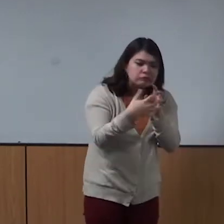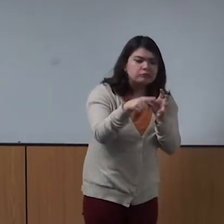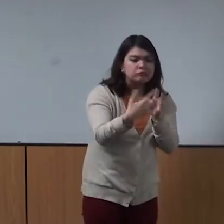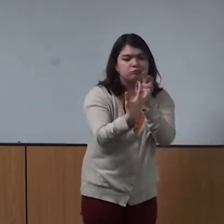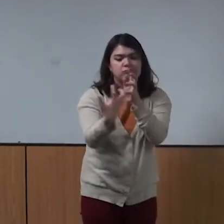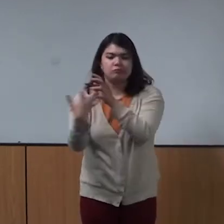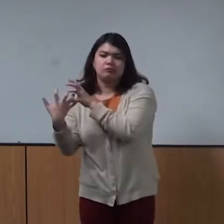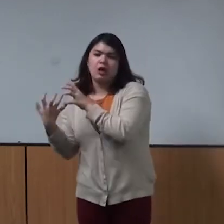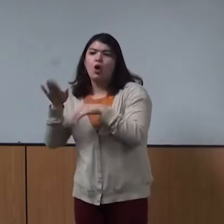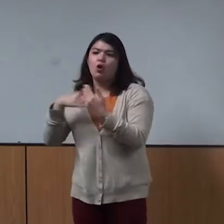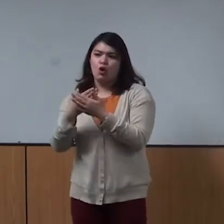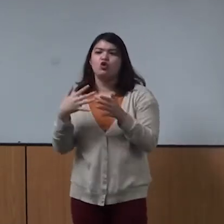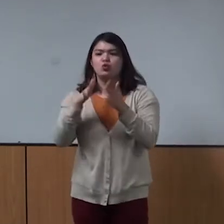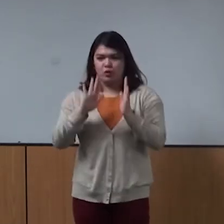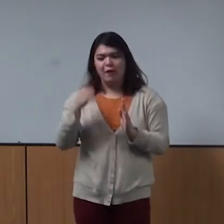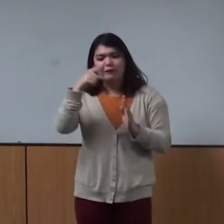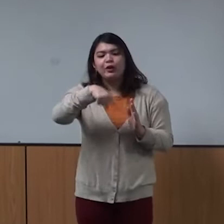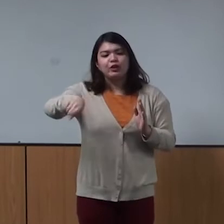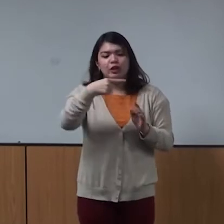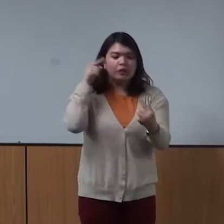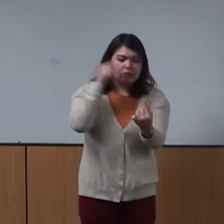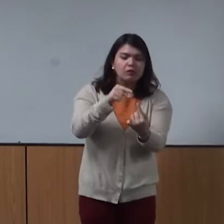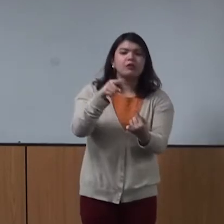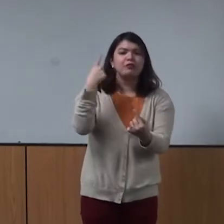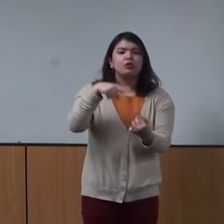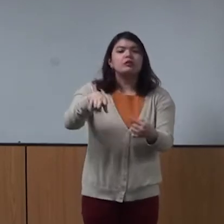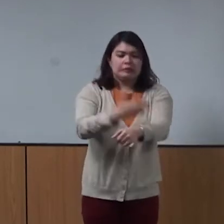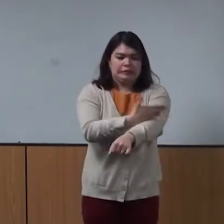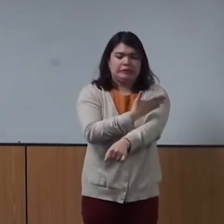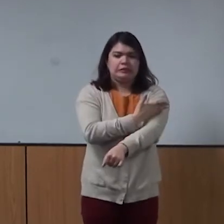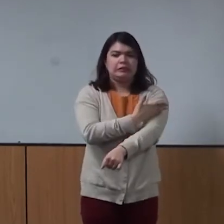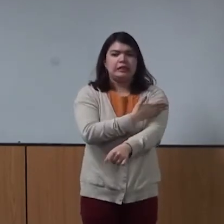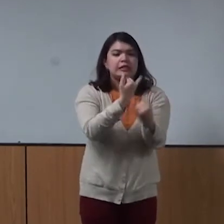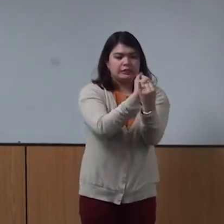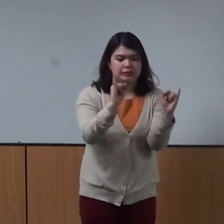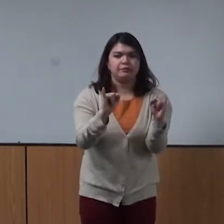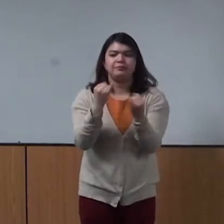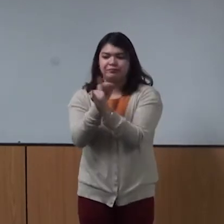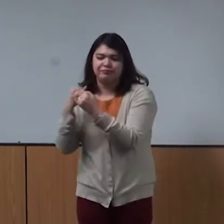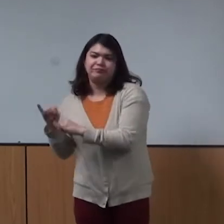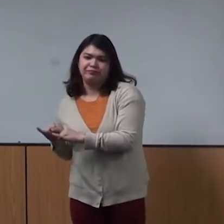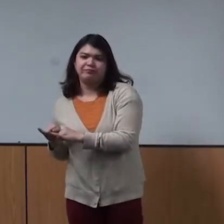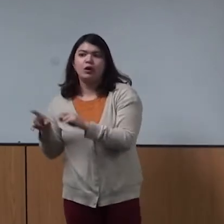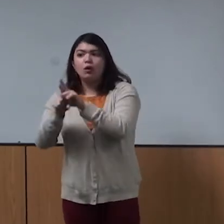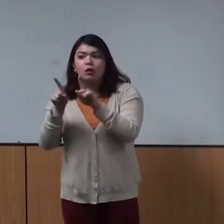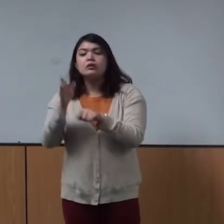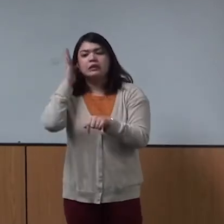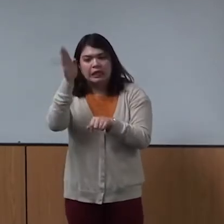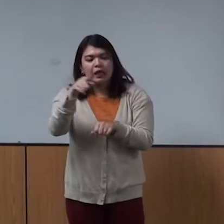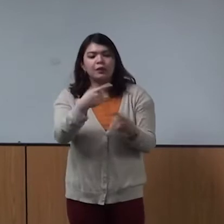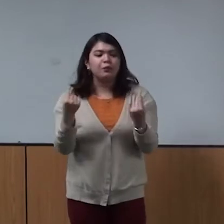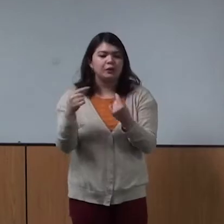be integrated, aligned with targeted mastery skills, and planned in advance.